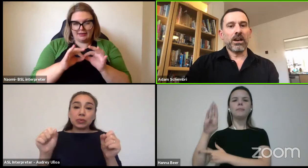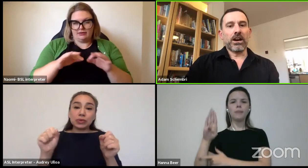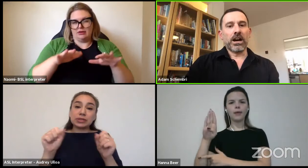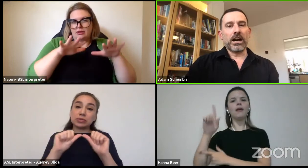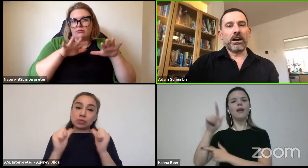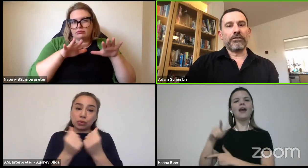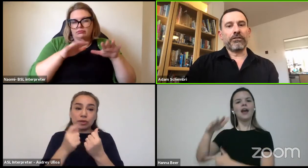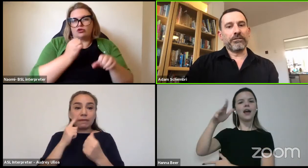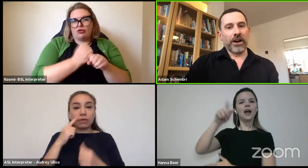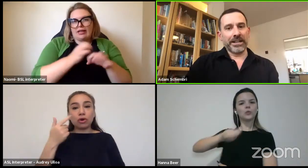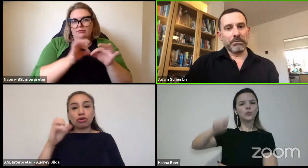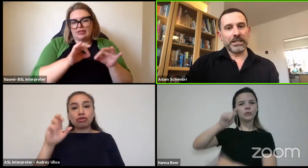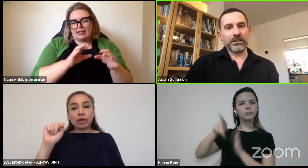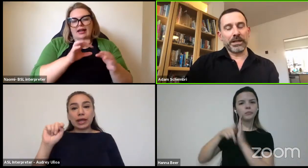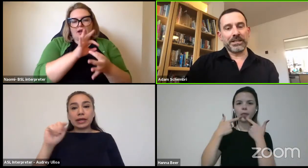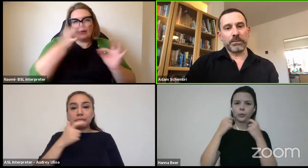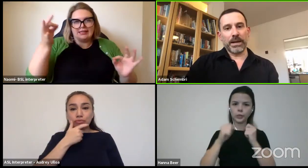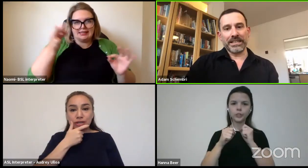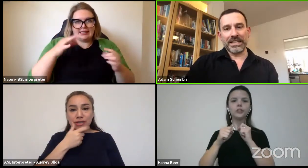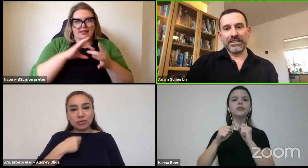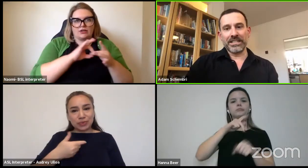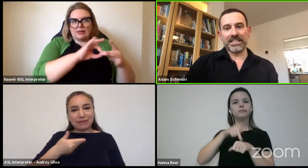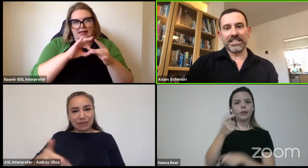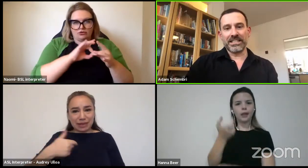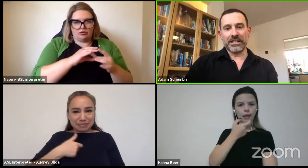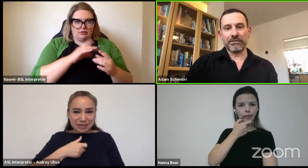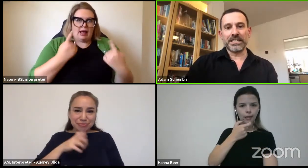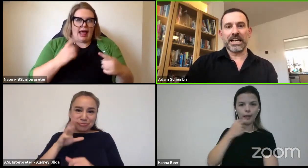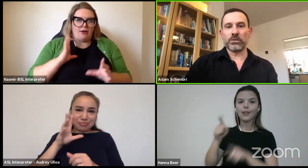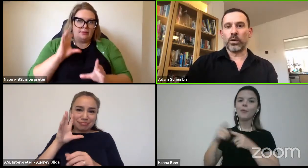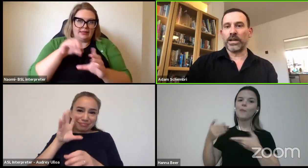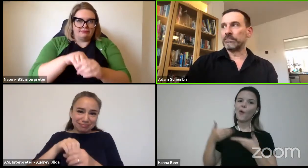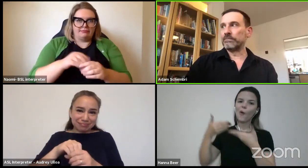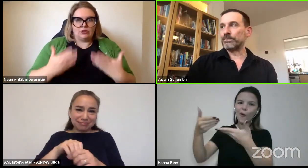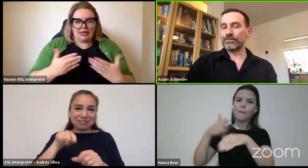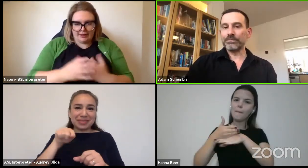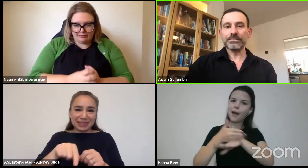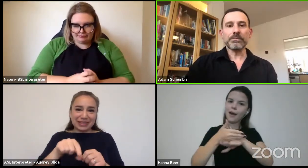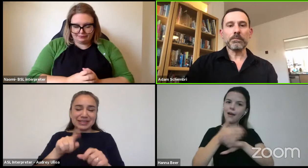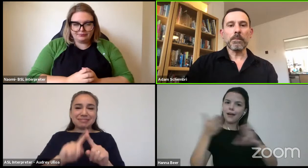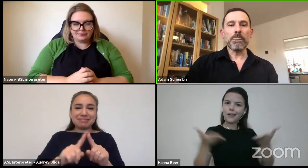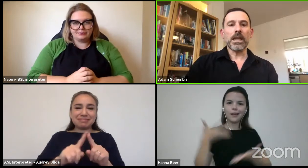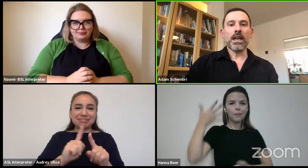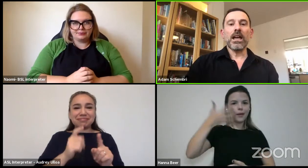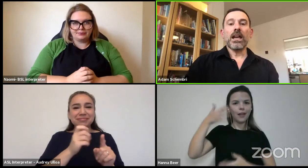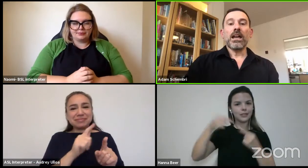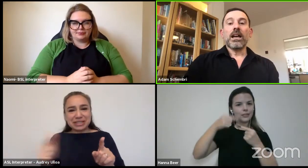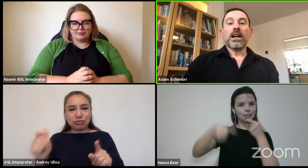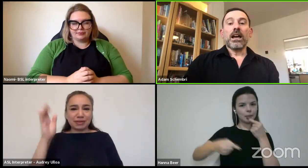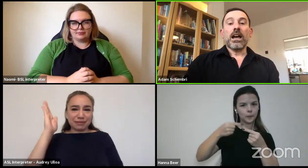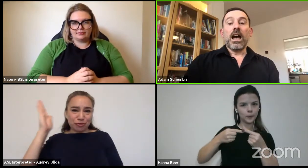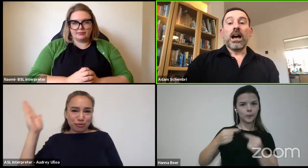Britain, for inviting me to participate in this series as well.